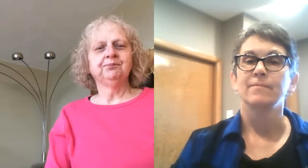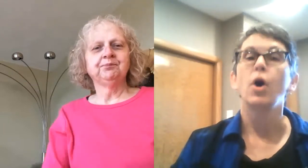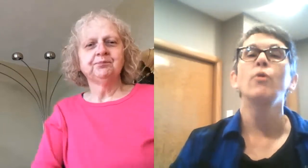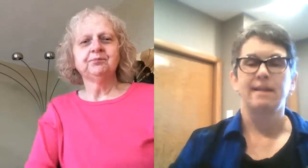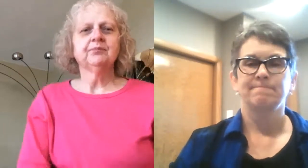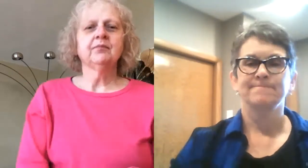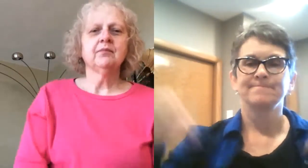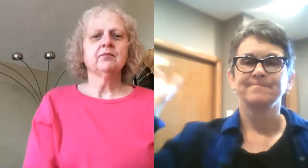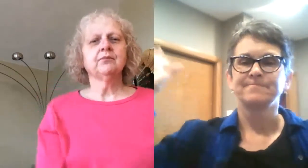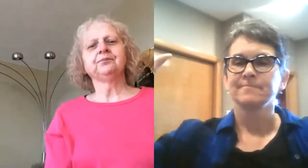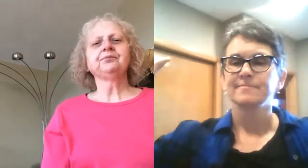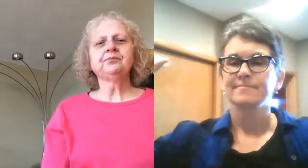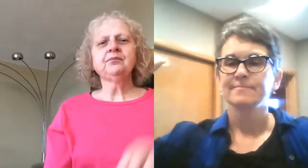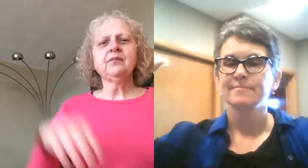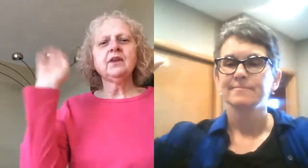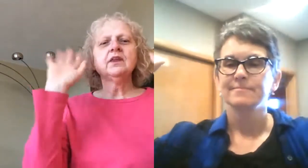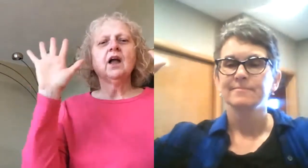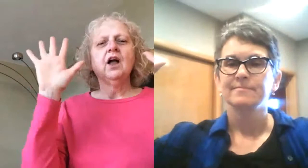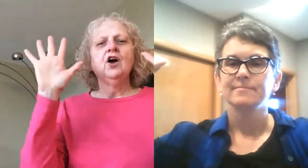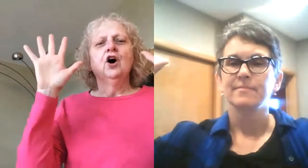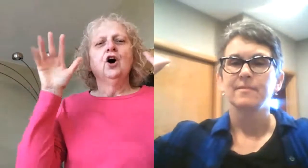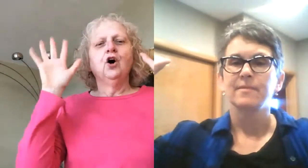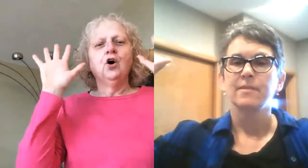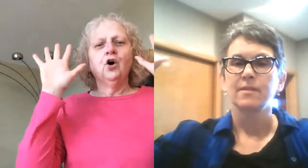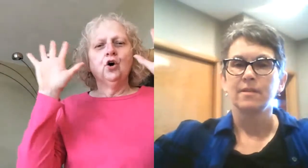one. Okay.